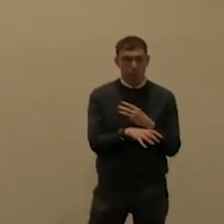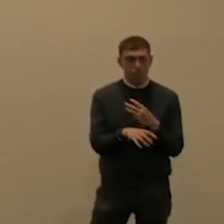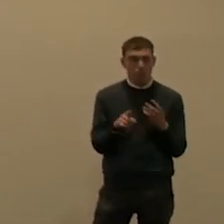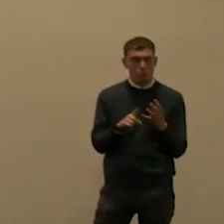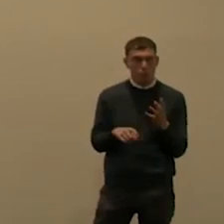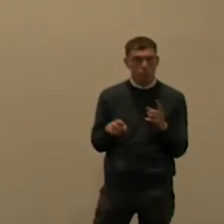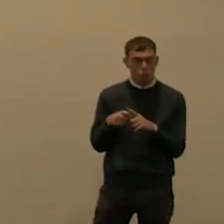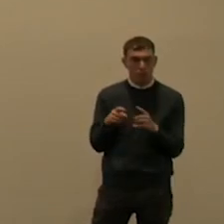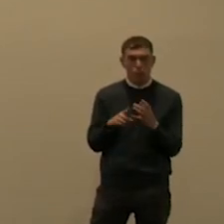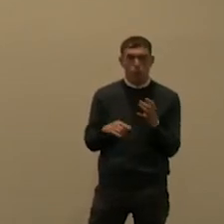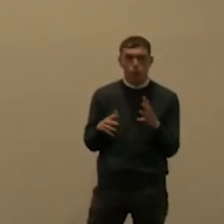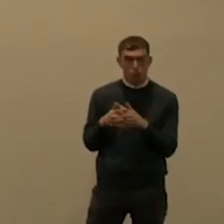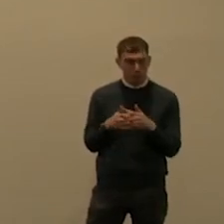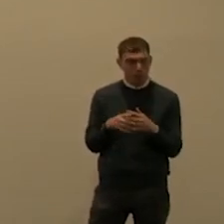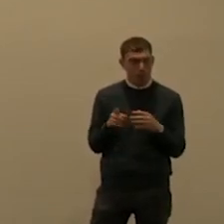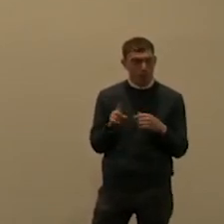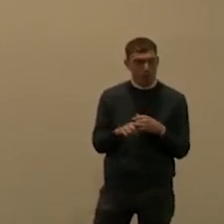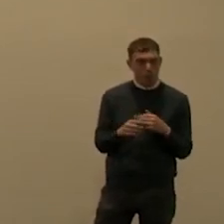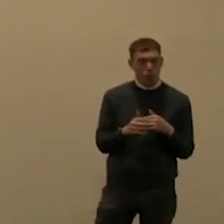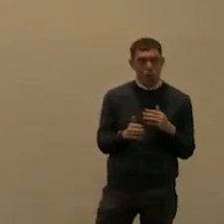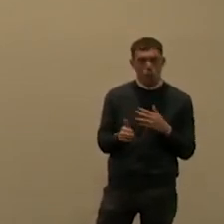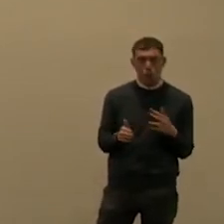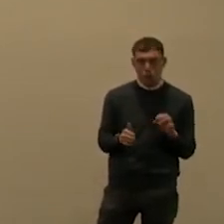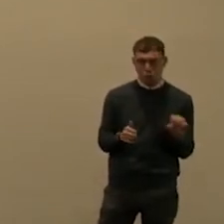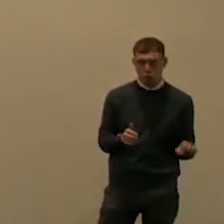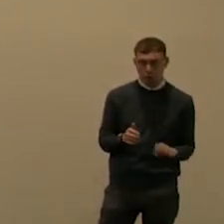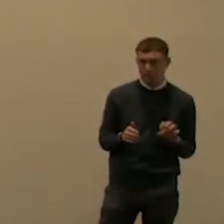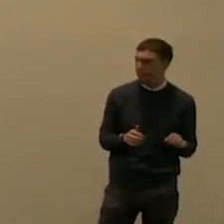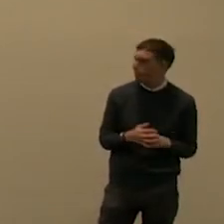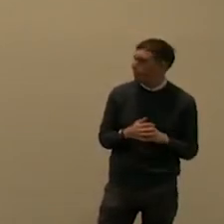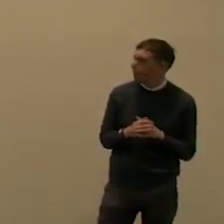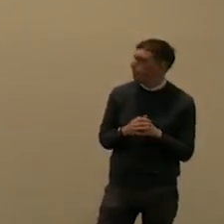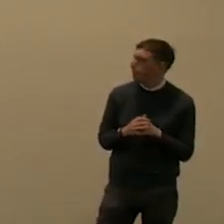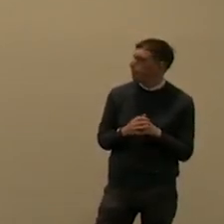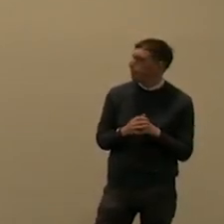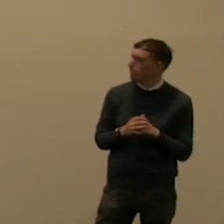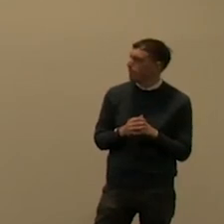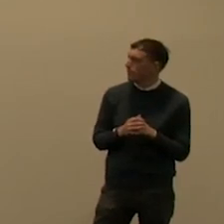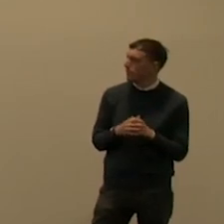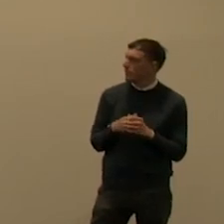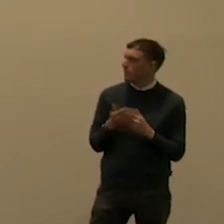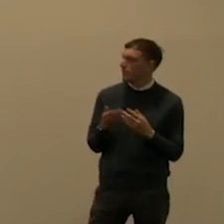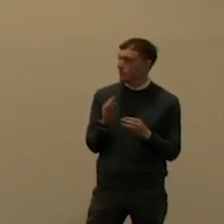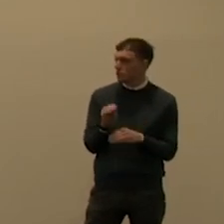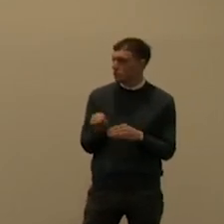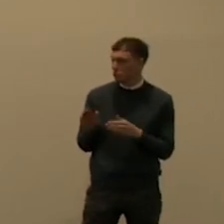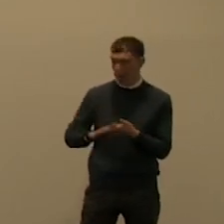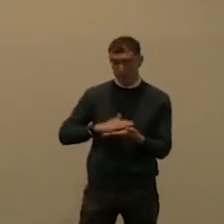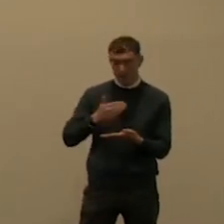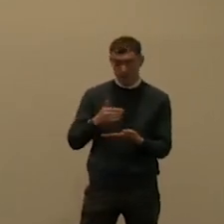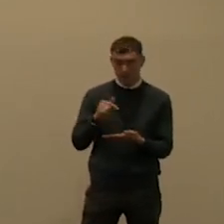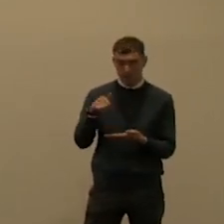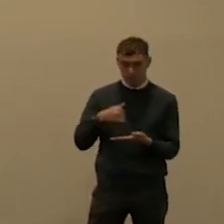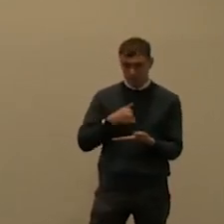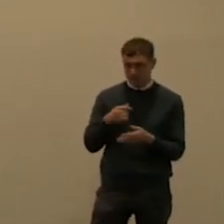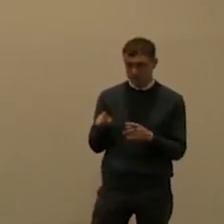one in UK, and one in West Europe. The first test is we are connecting over point-to-site VPN from my laptop to this